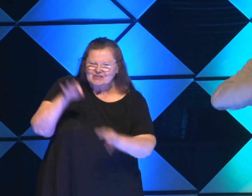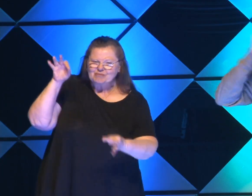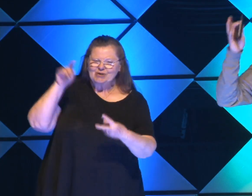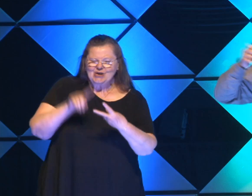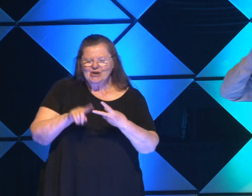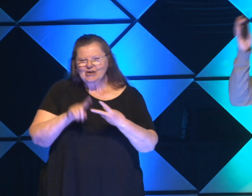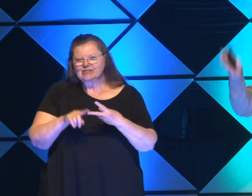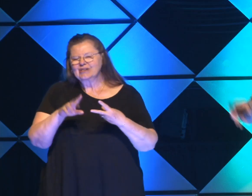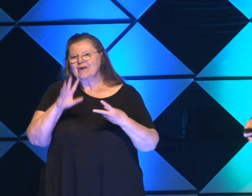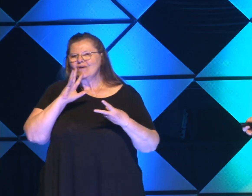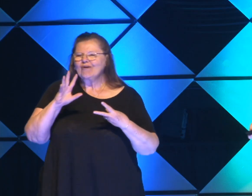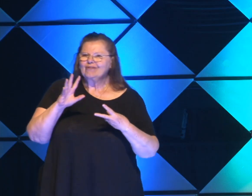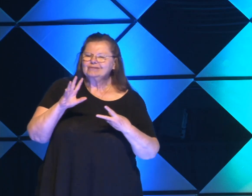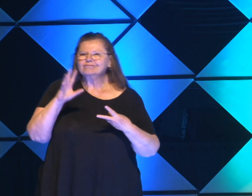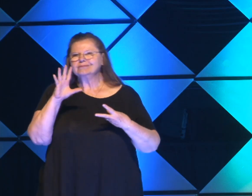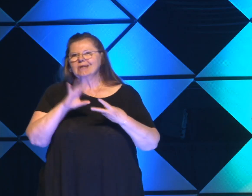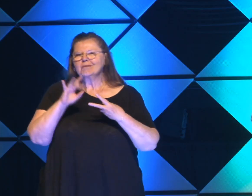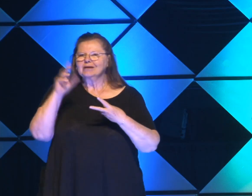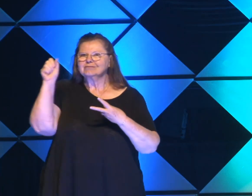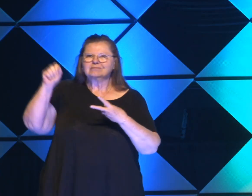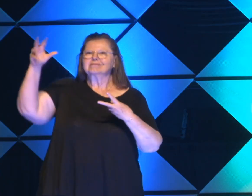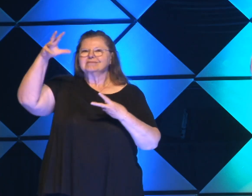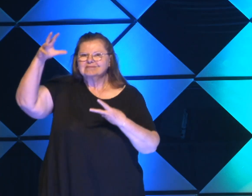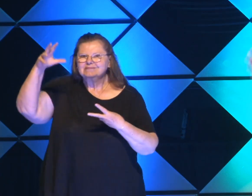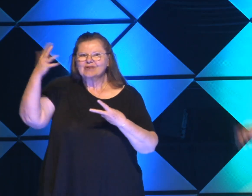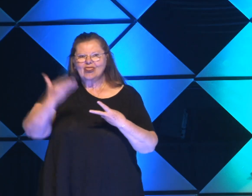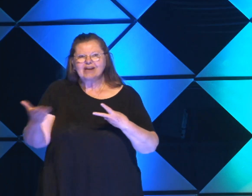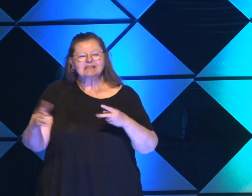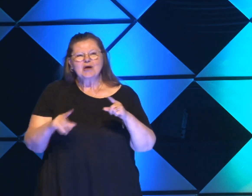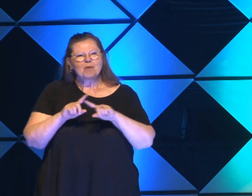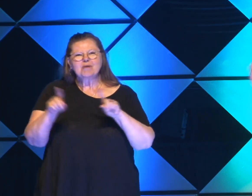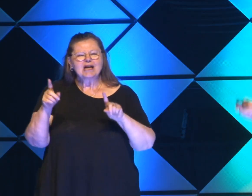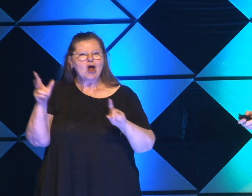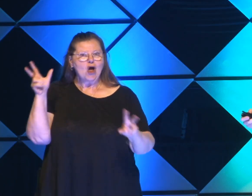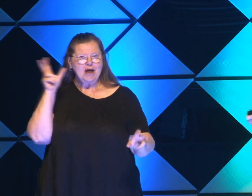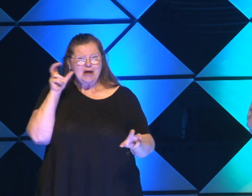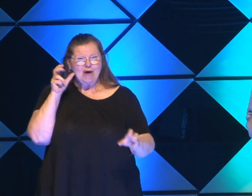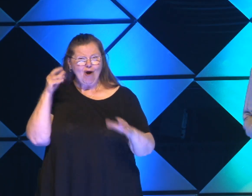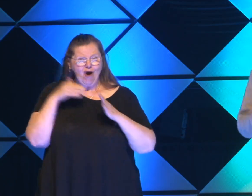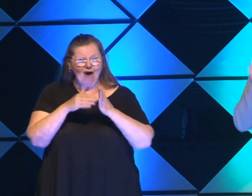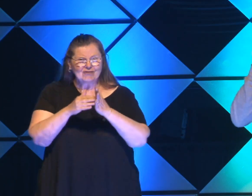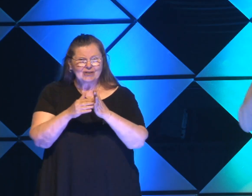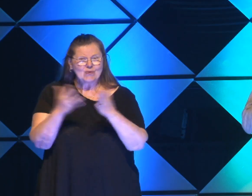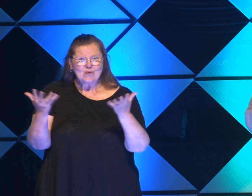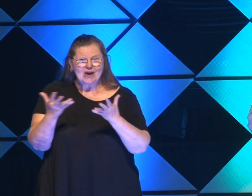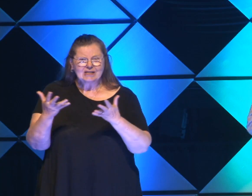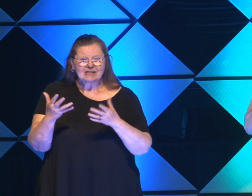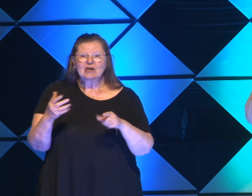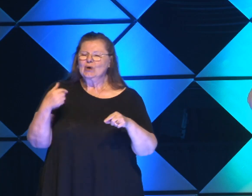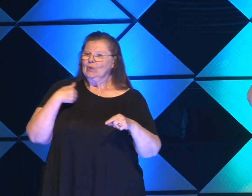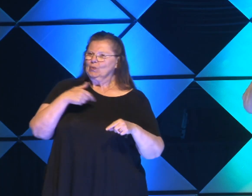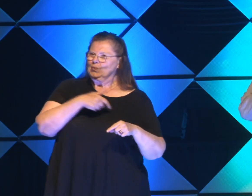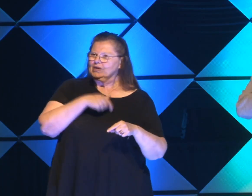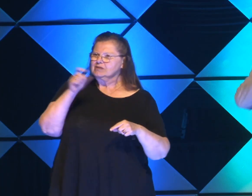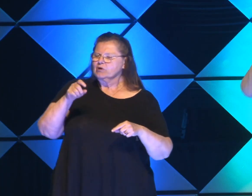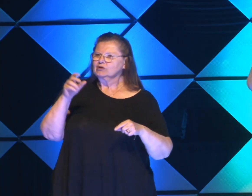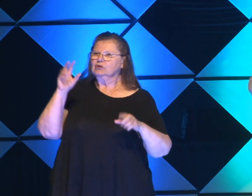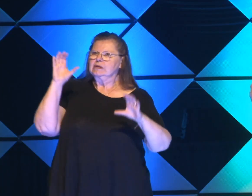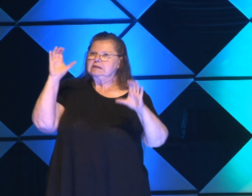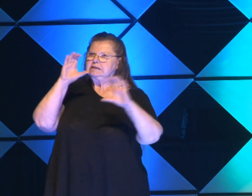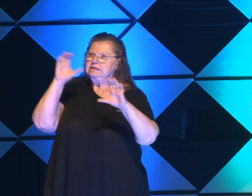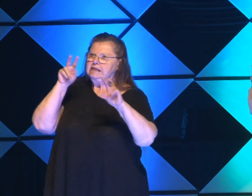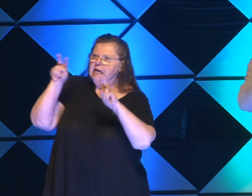what they would call supernatural things, right? And one thing I always heard said in that environment was that we were supposed to seek